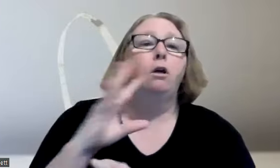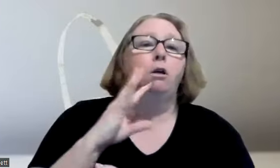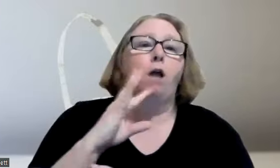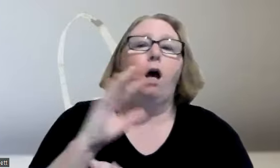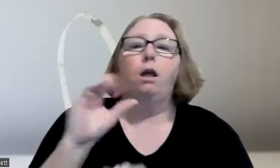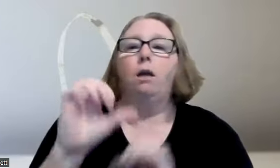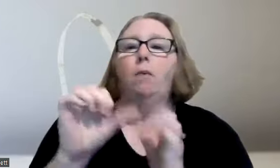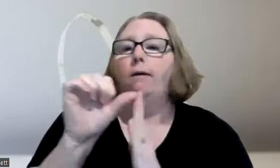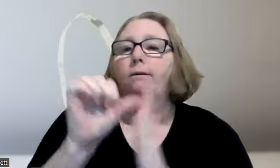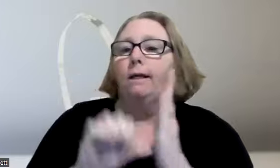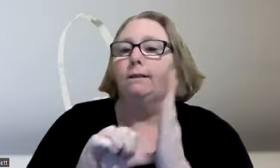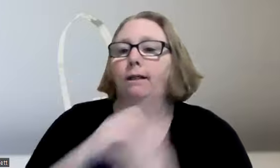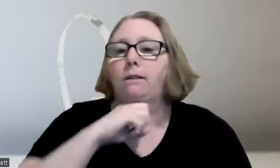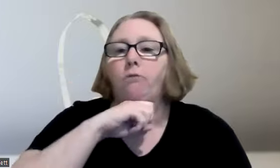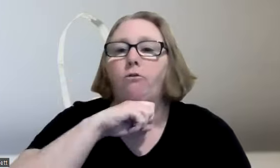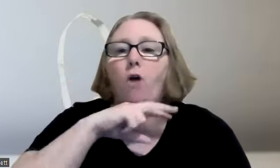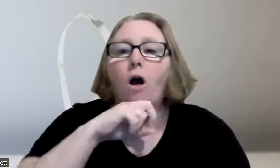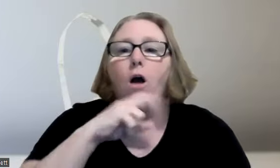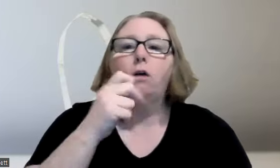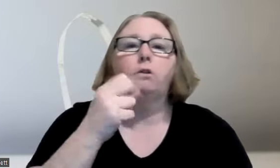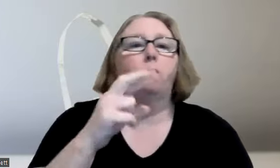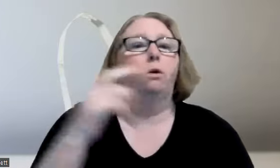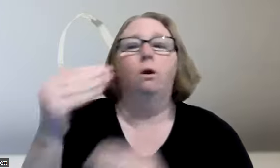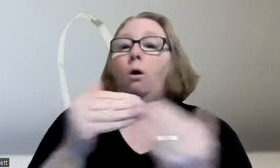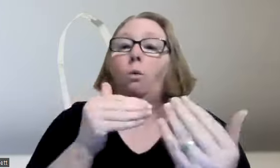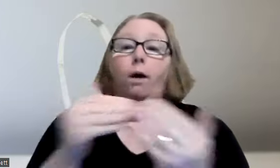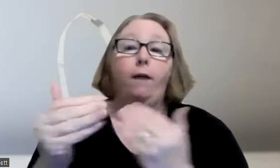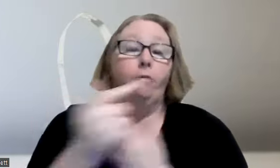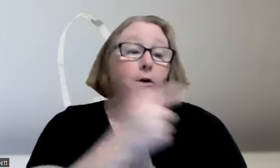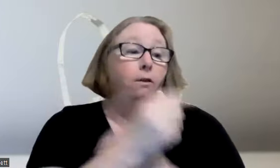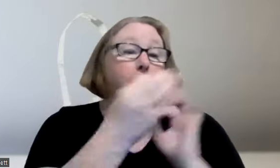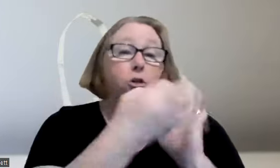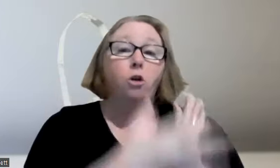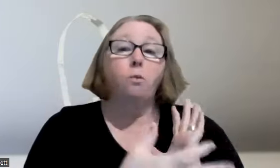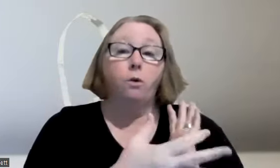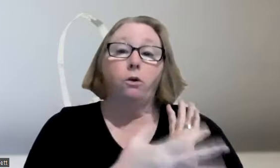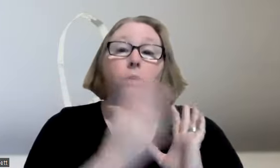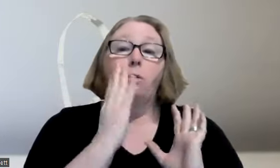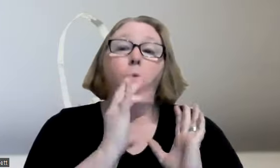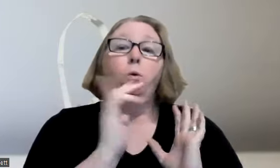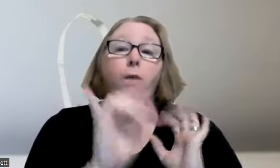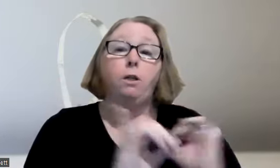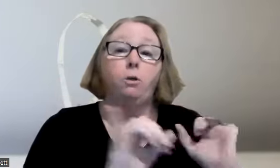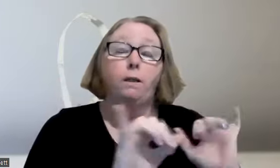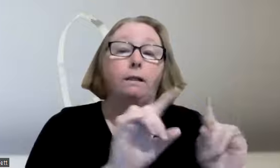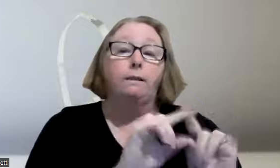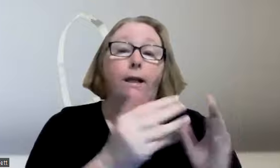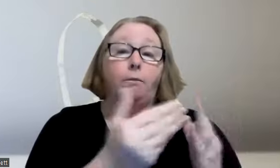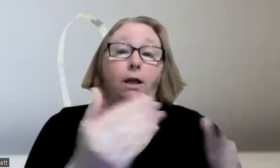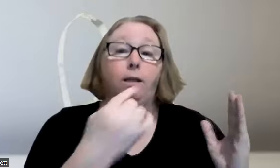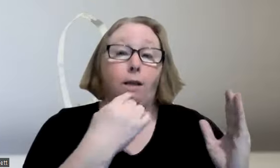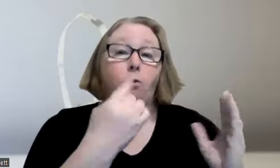you're talking about dissecting frogs or whatever, that interpreter will be doing the same thing. They will